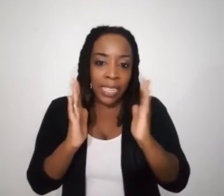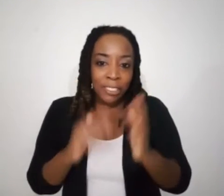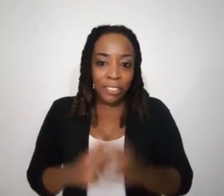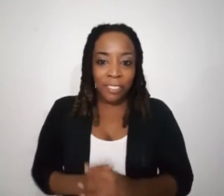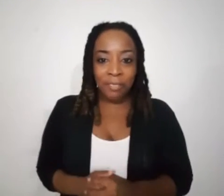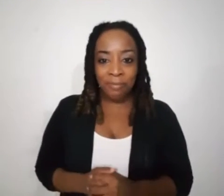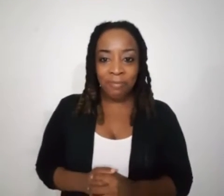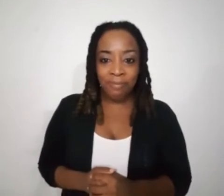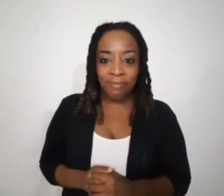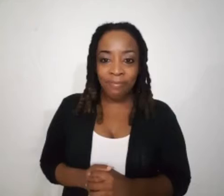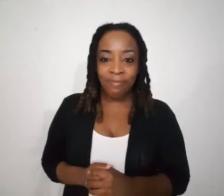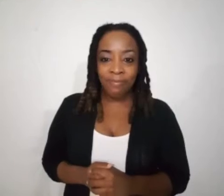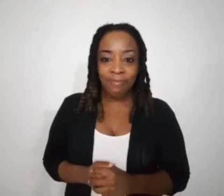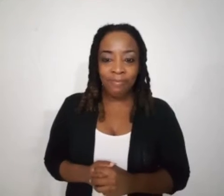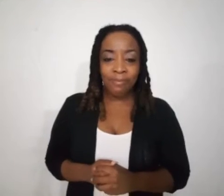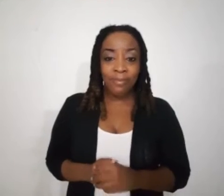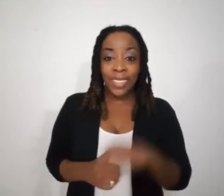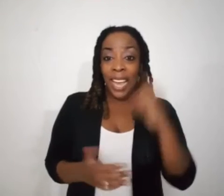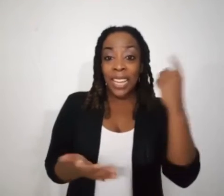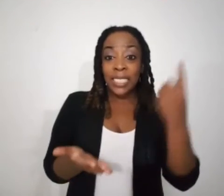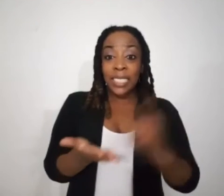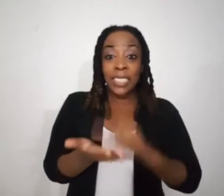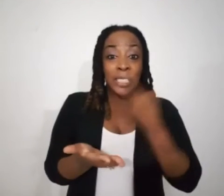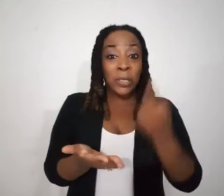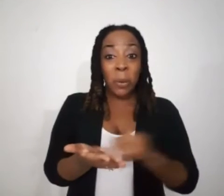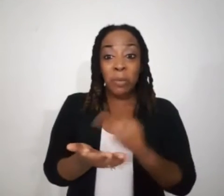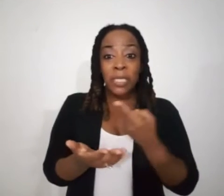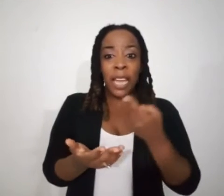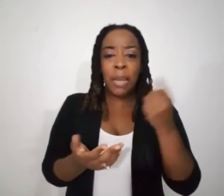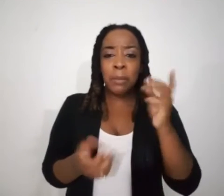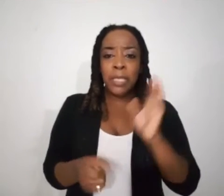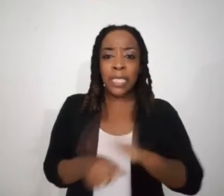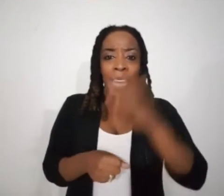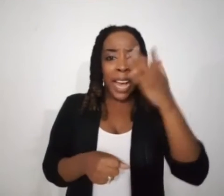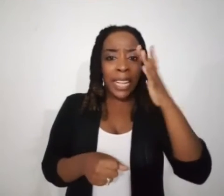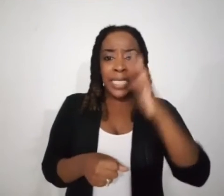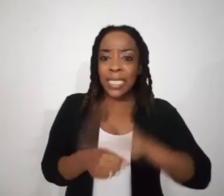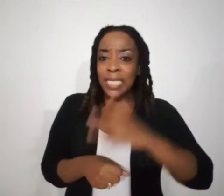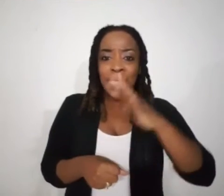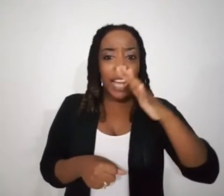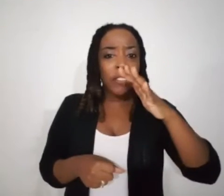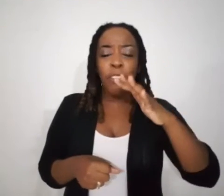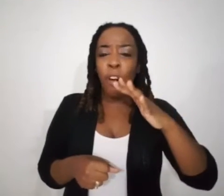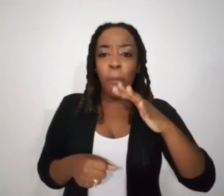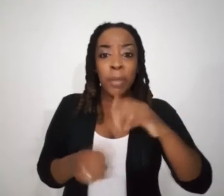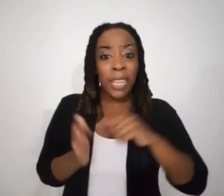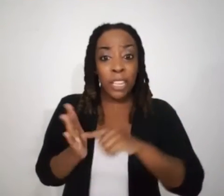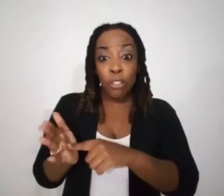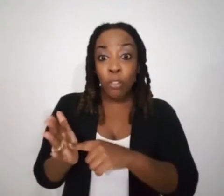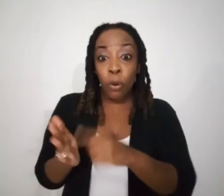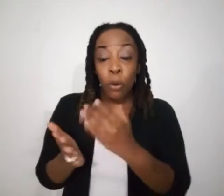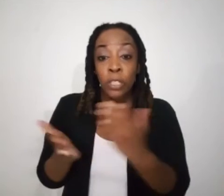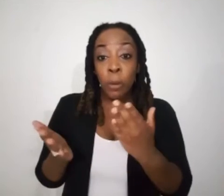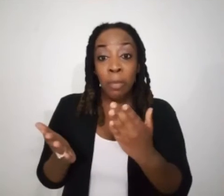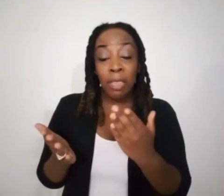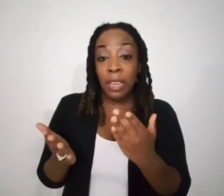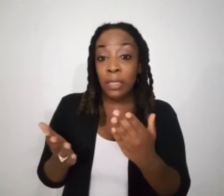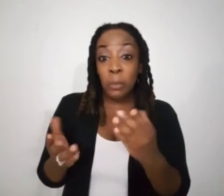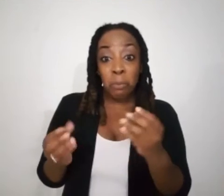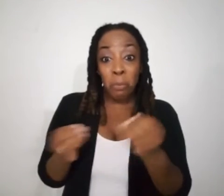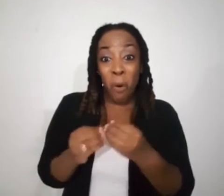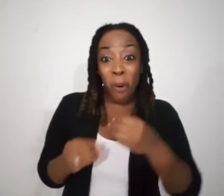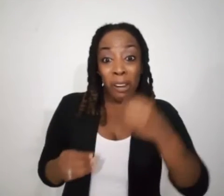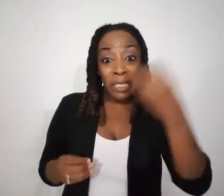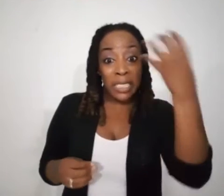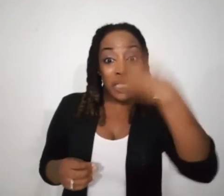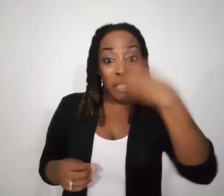Sometimes tantrums are indicating that there's something more seriously wrong. You know that